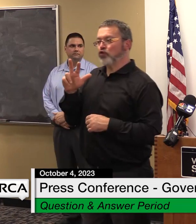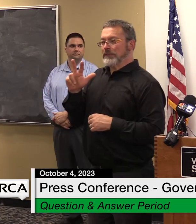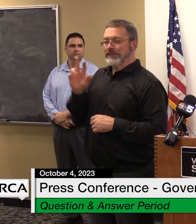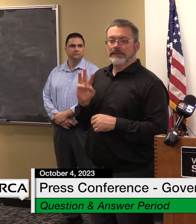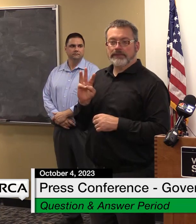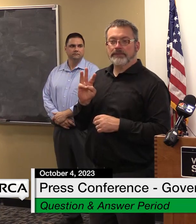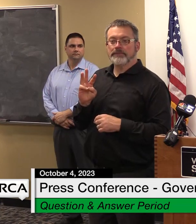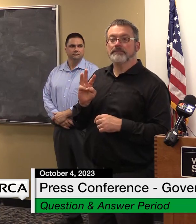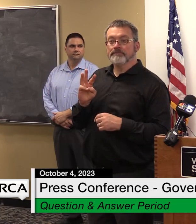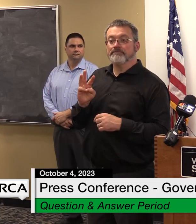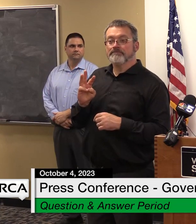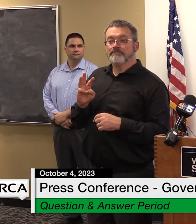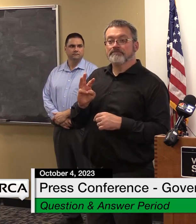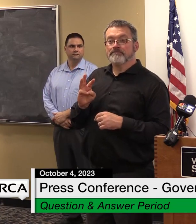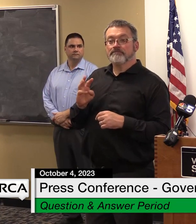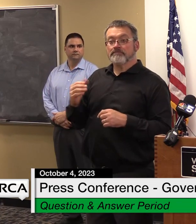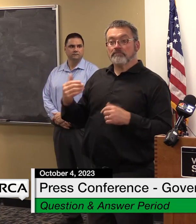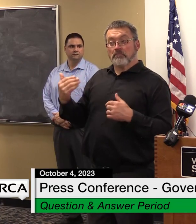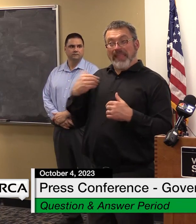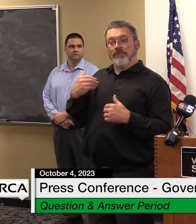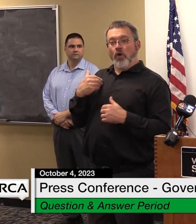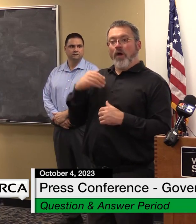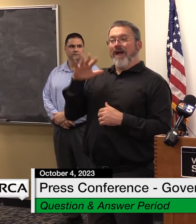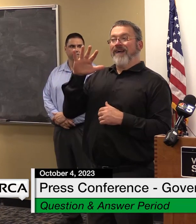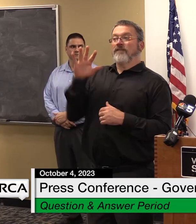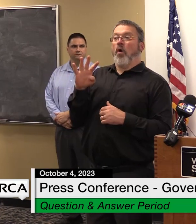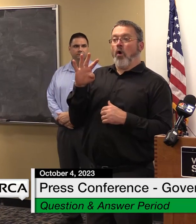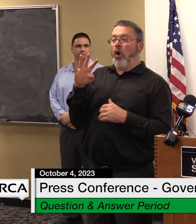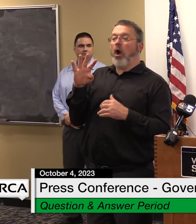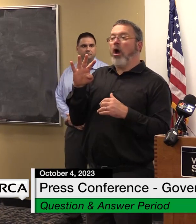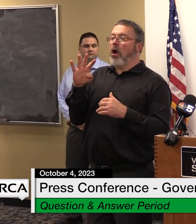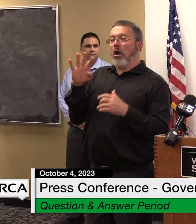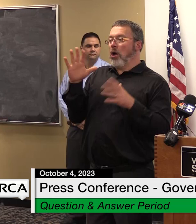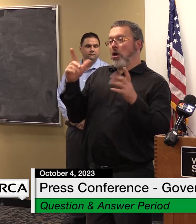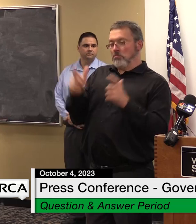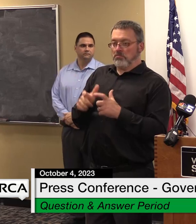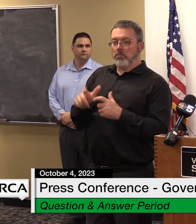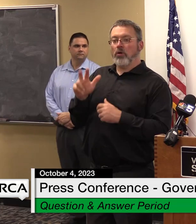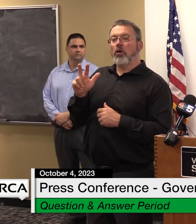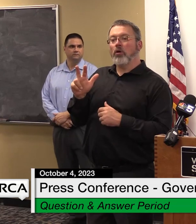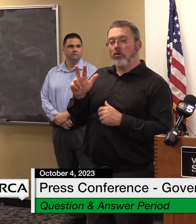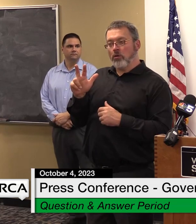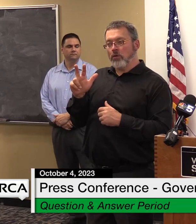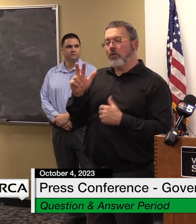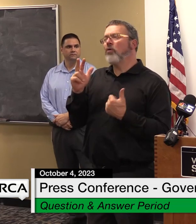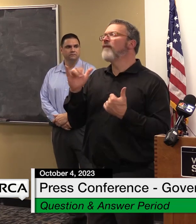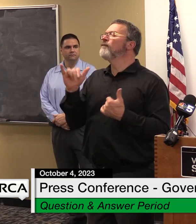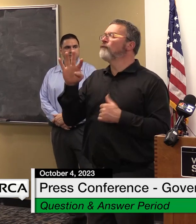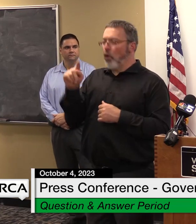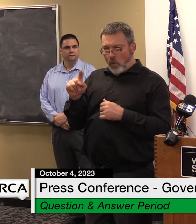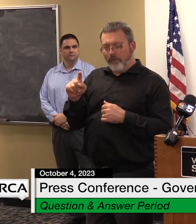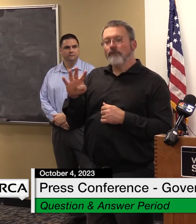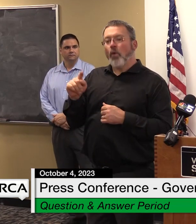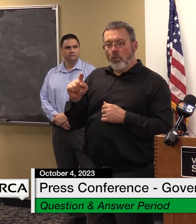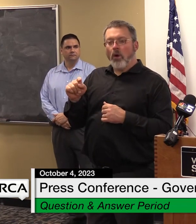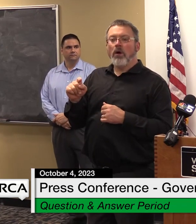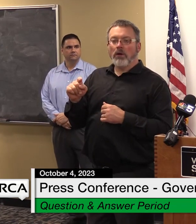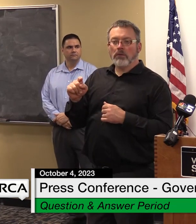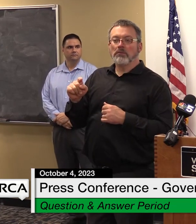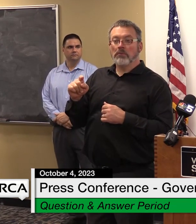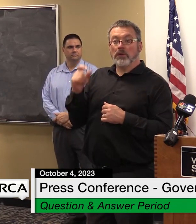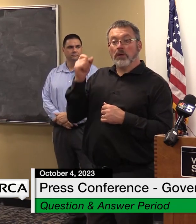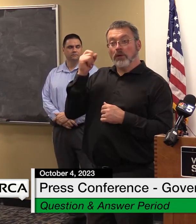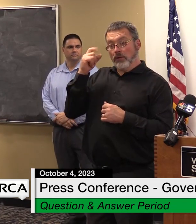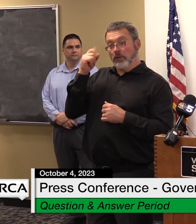direct housing was around 54. It's now at 41. As we spoke about before, right, you know, the longer it takes to get